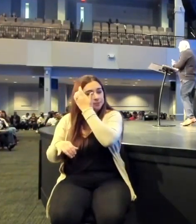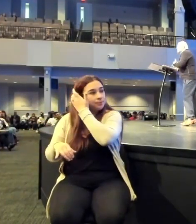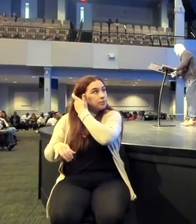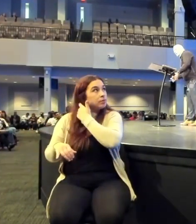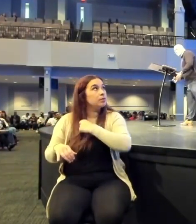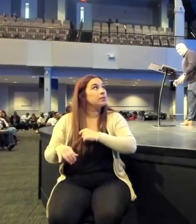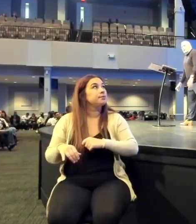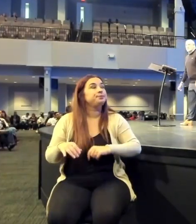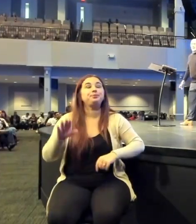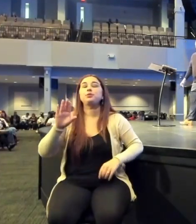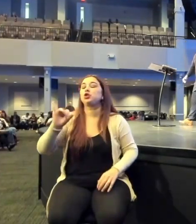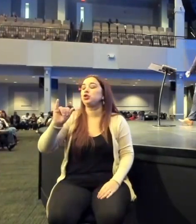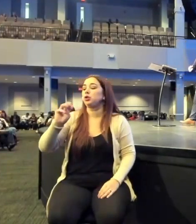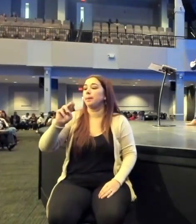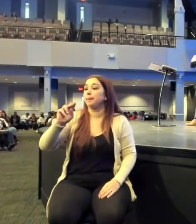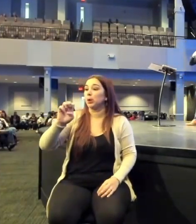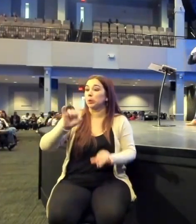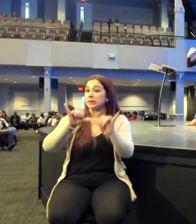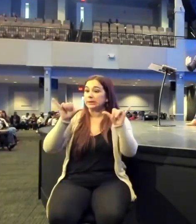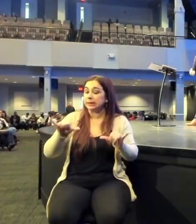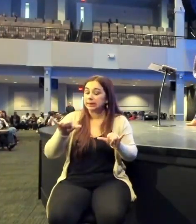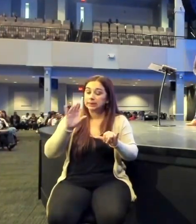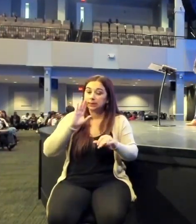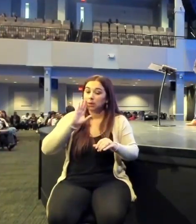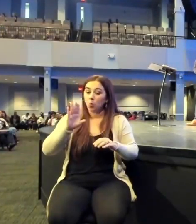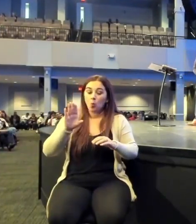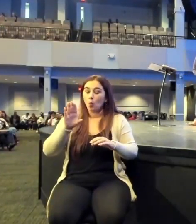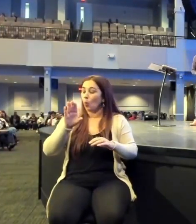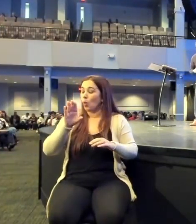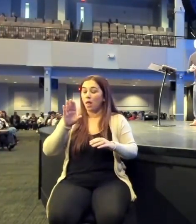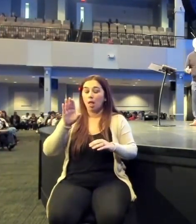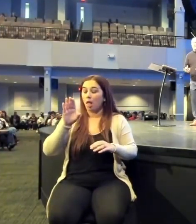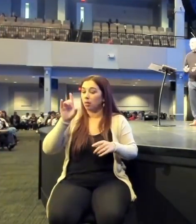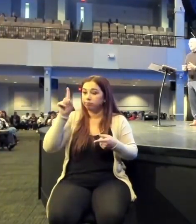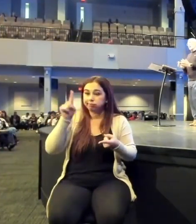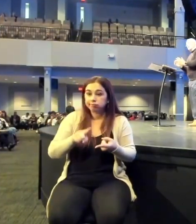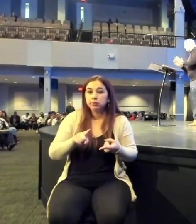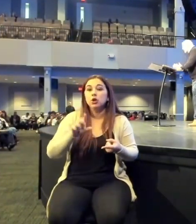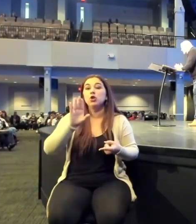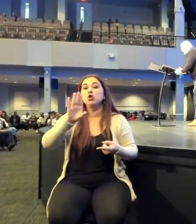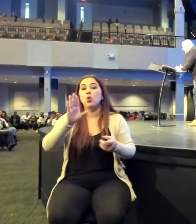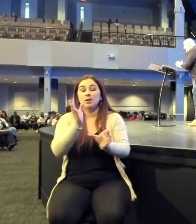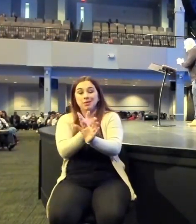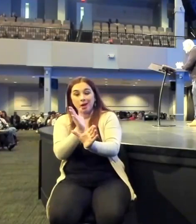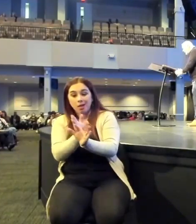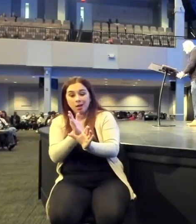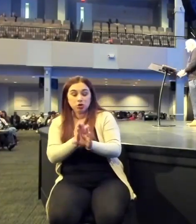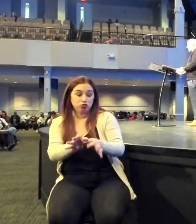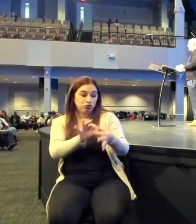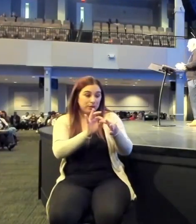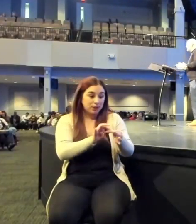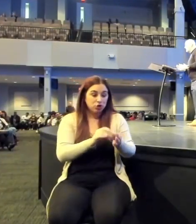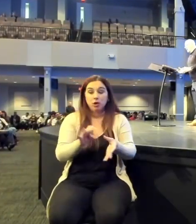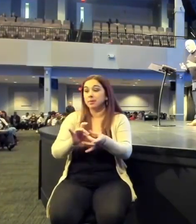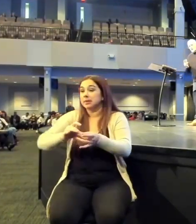It lowers your immunity. It affects you psychologically. It affects the relationships. It affects you spiritually as well. Look at